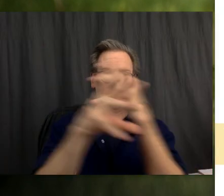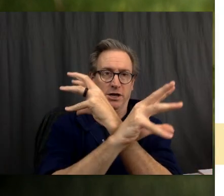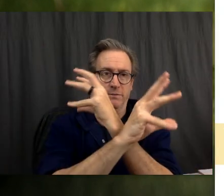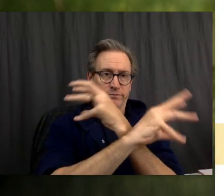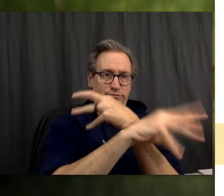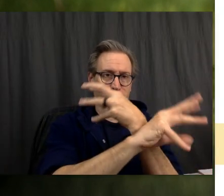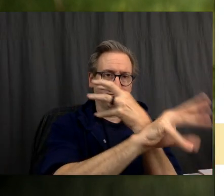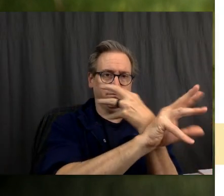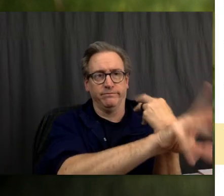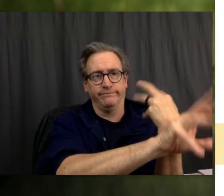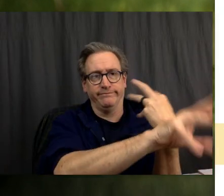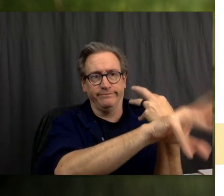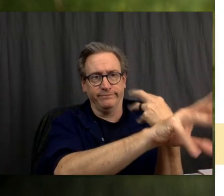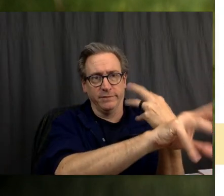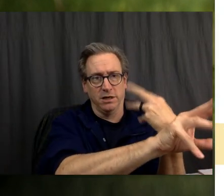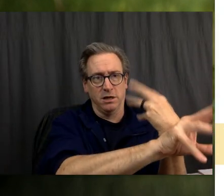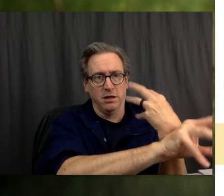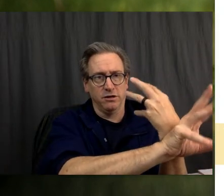hand shapes,